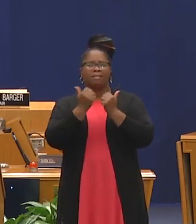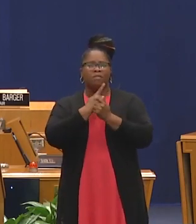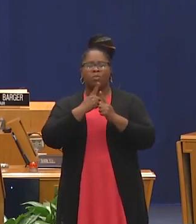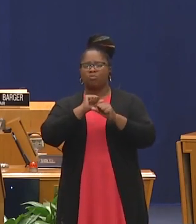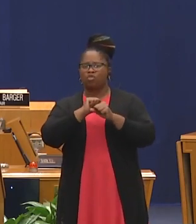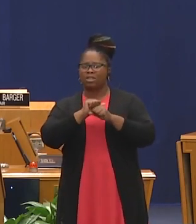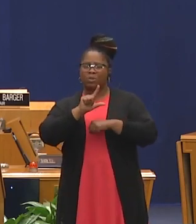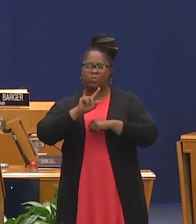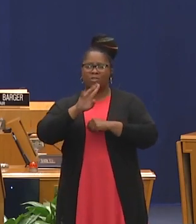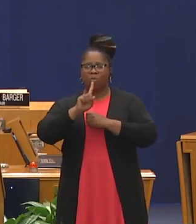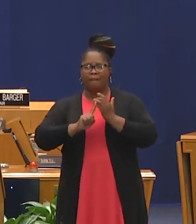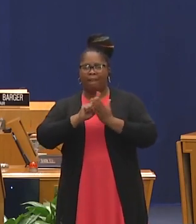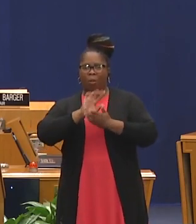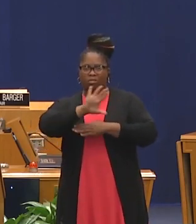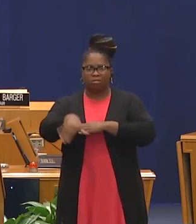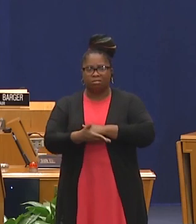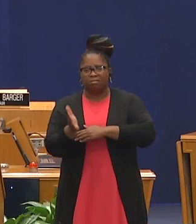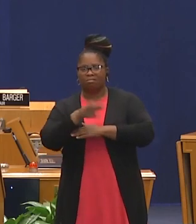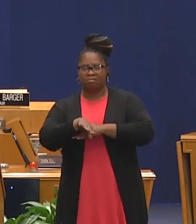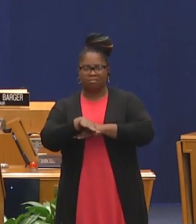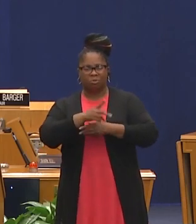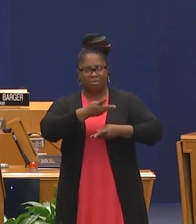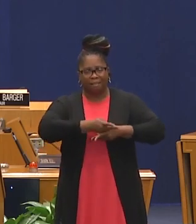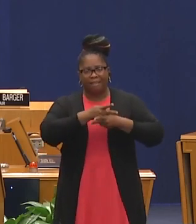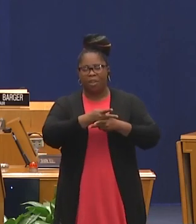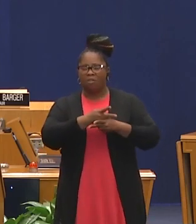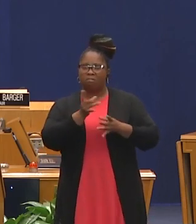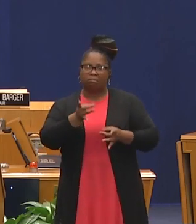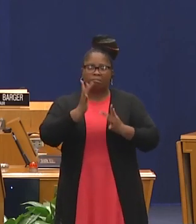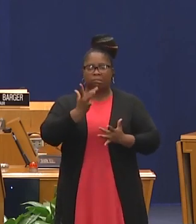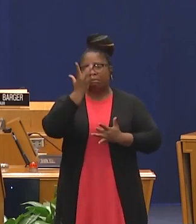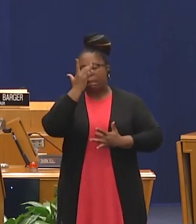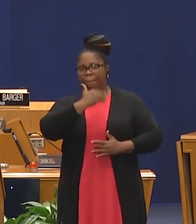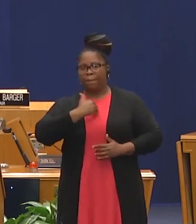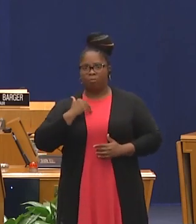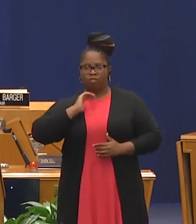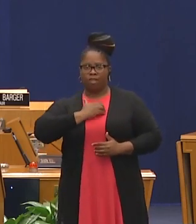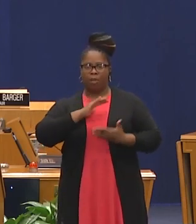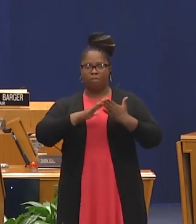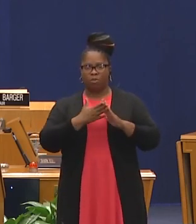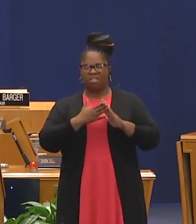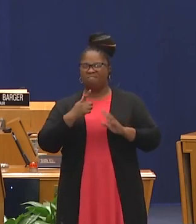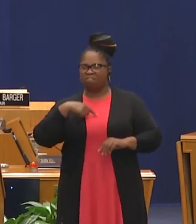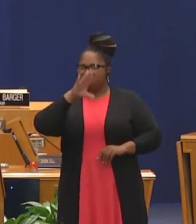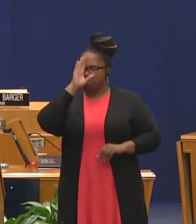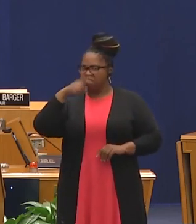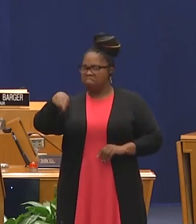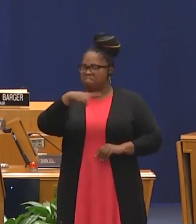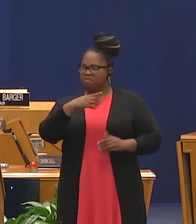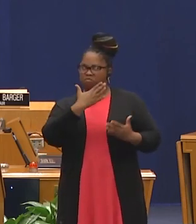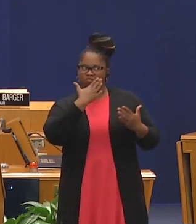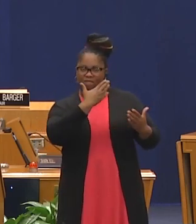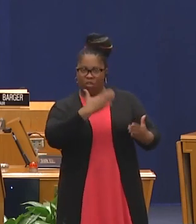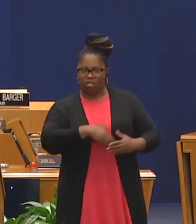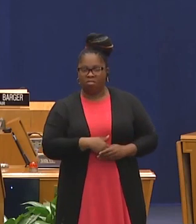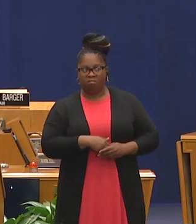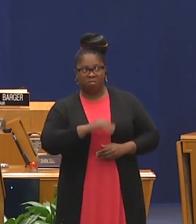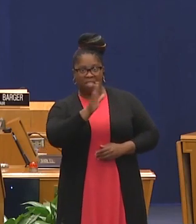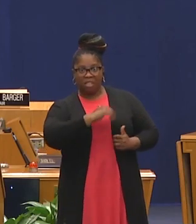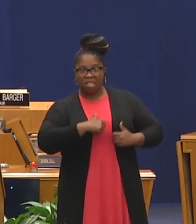for the sickest members of our communities, and I know we are all grateful. They are putting their lives at risk and coping with the